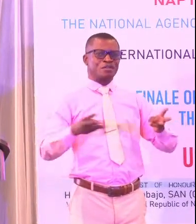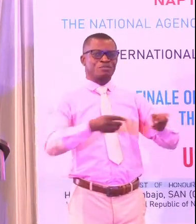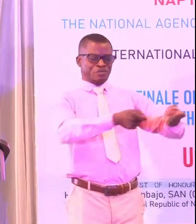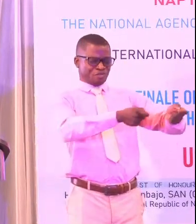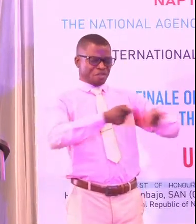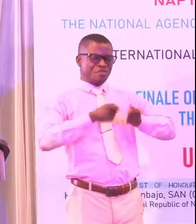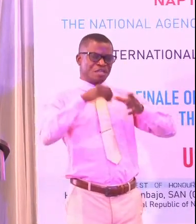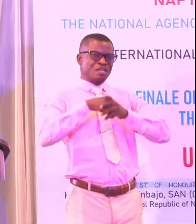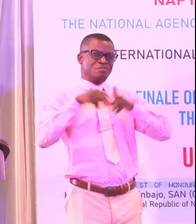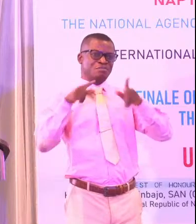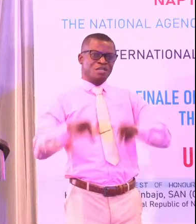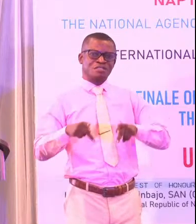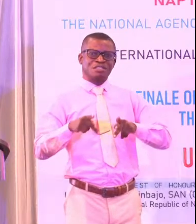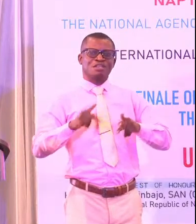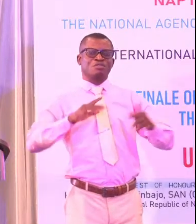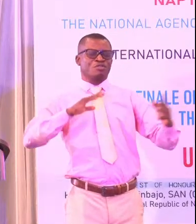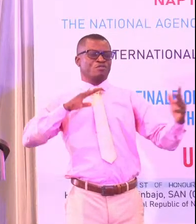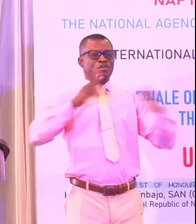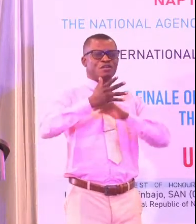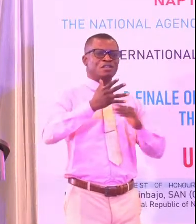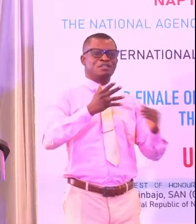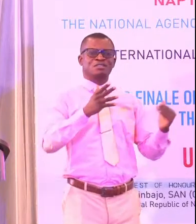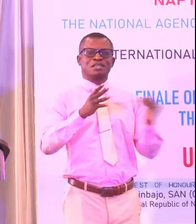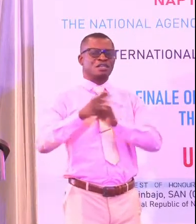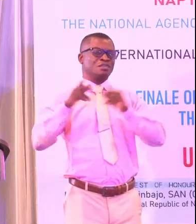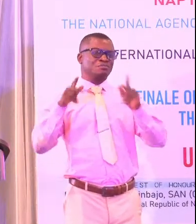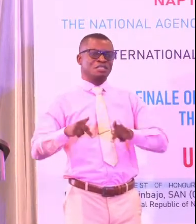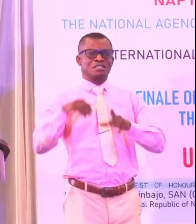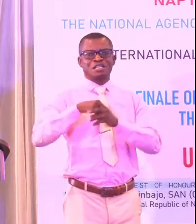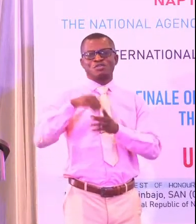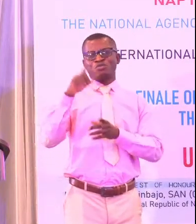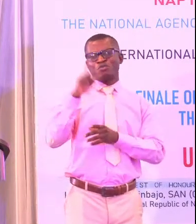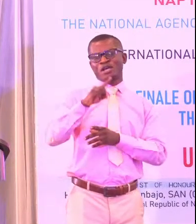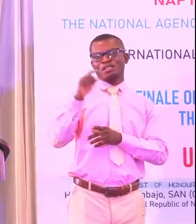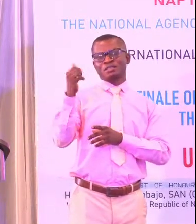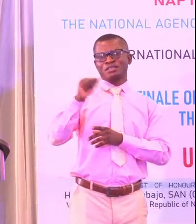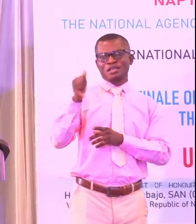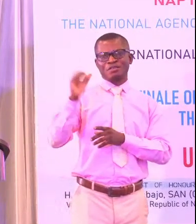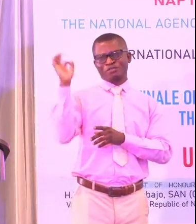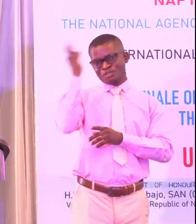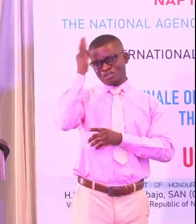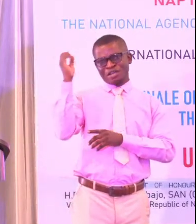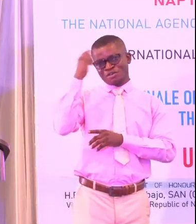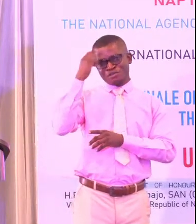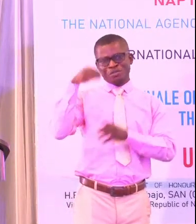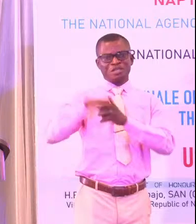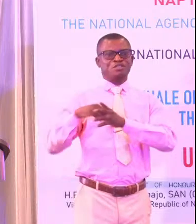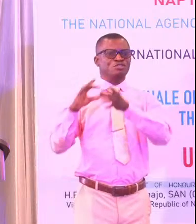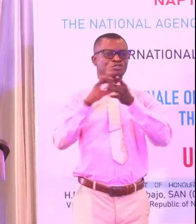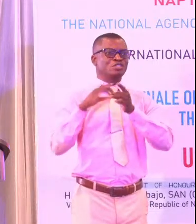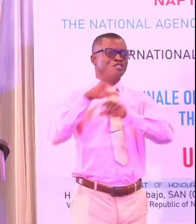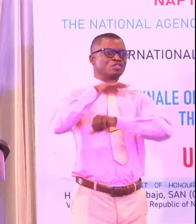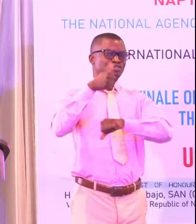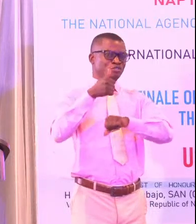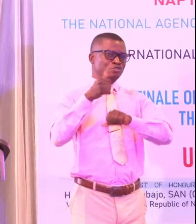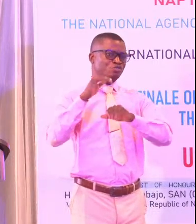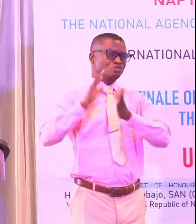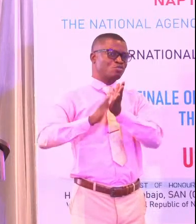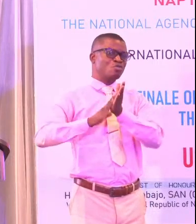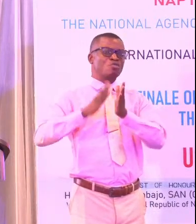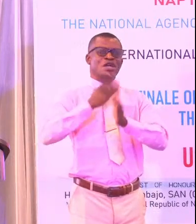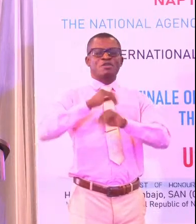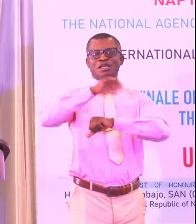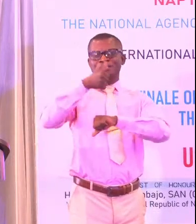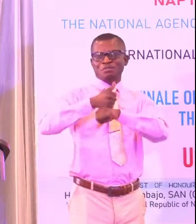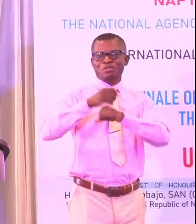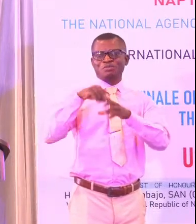Violence Against Persons Vanguard across 110 federal government unity schools, and we have established in 28 secondary